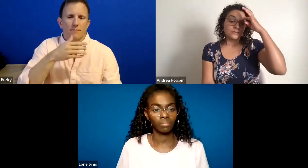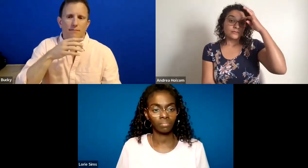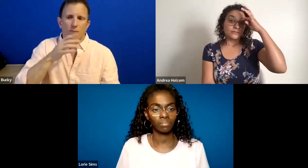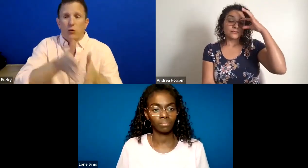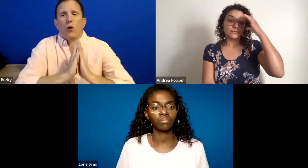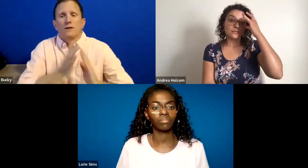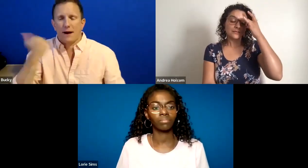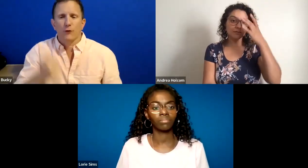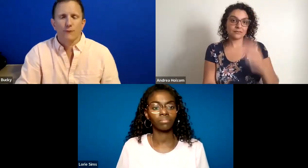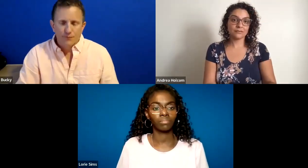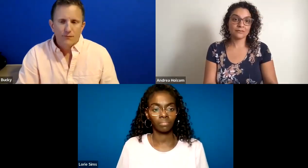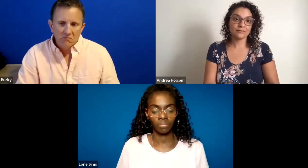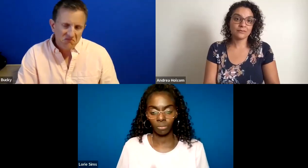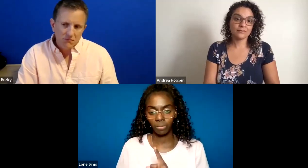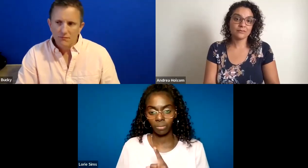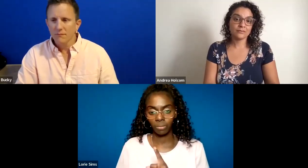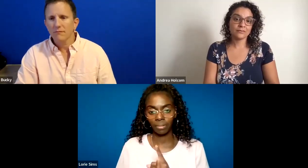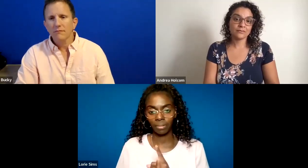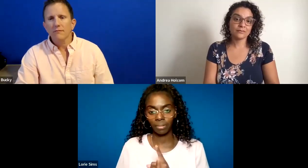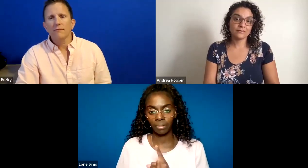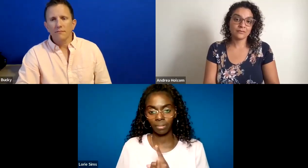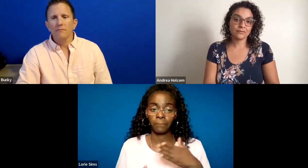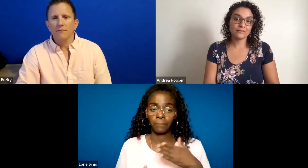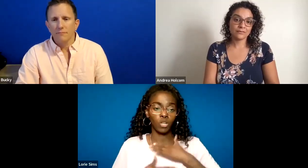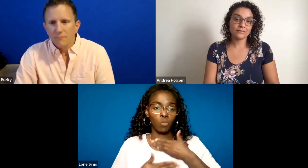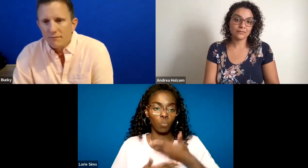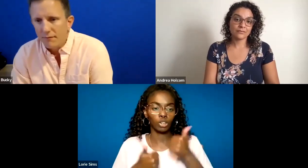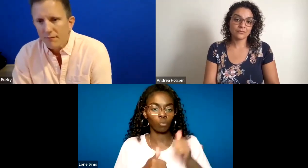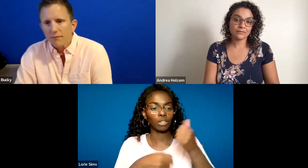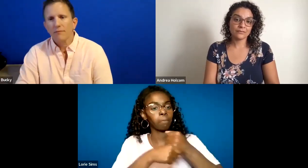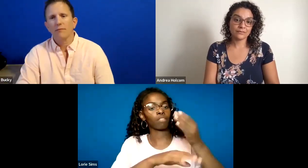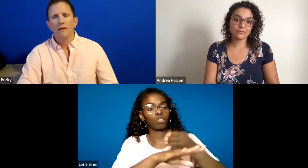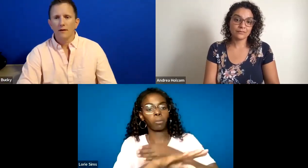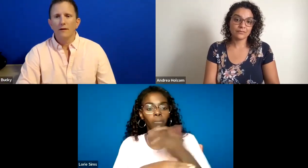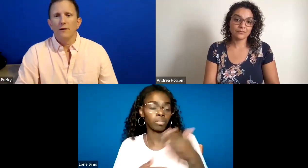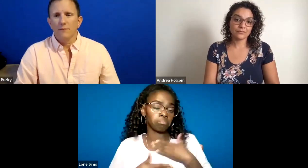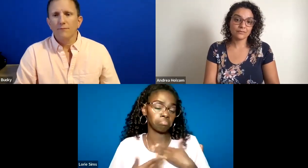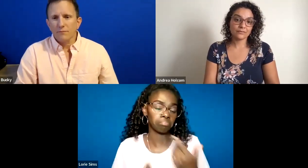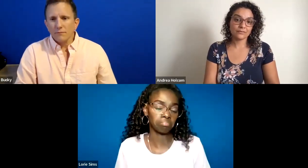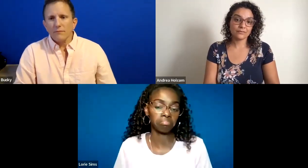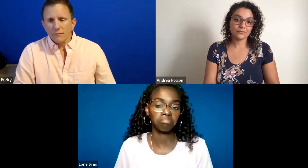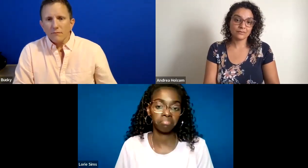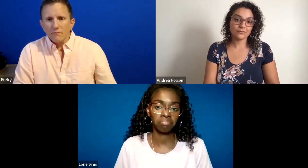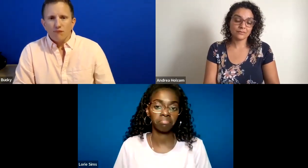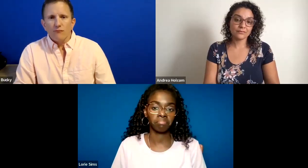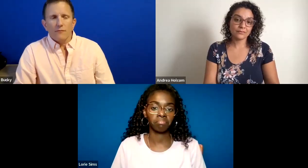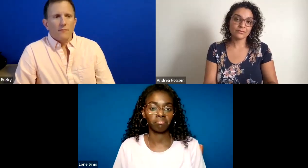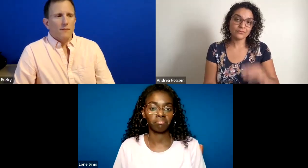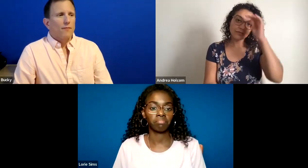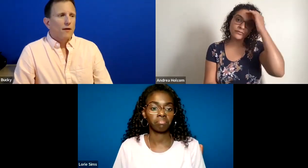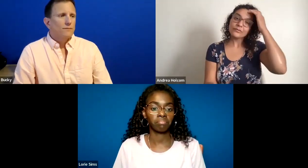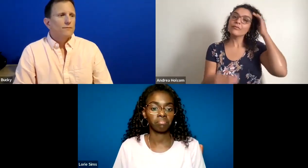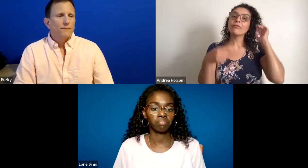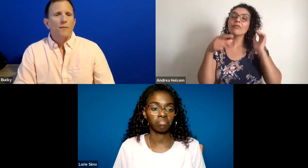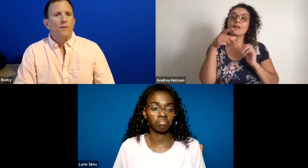additional information so that the community of interpreters can receive that request more efficiently. And I would be willing to cooperate